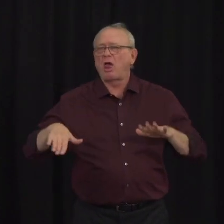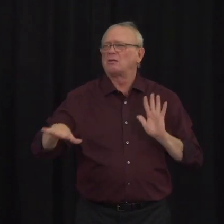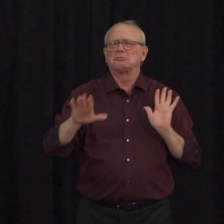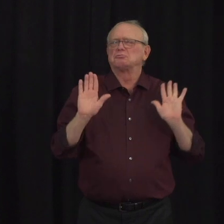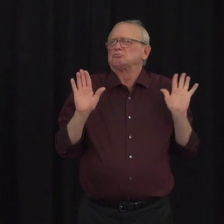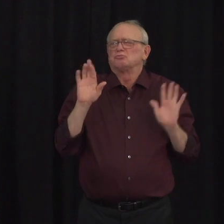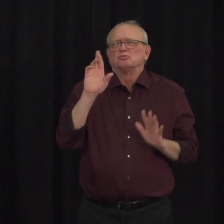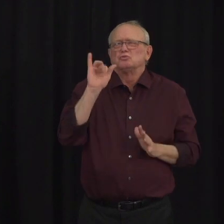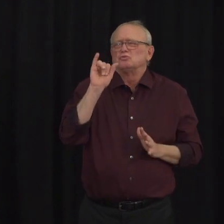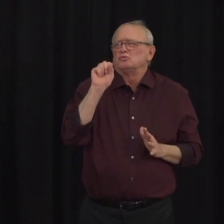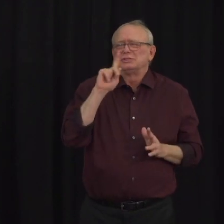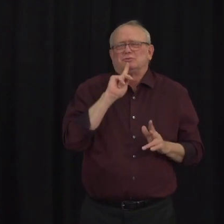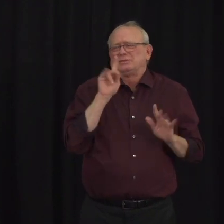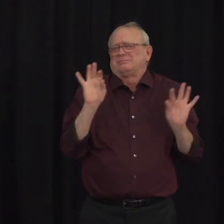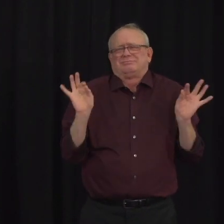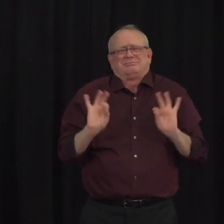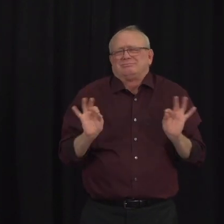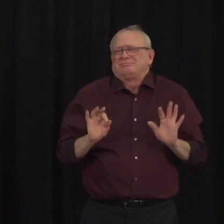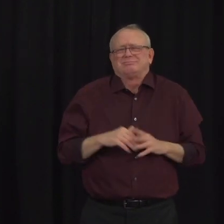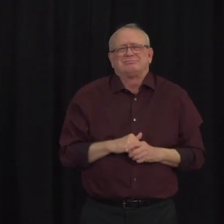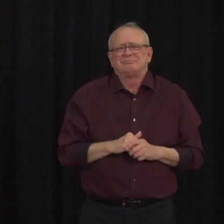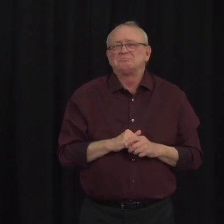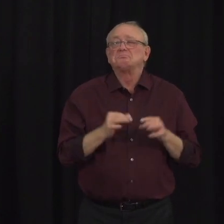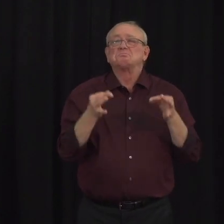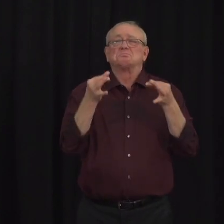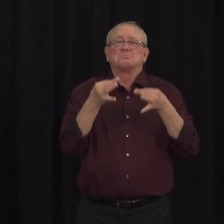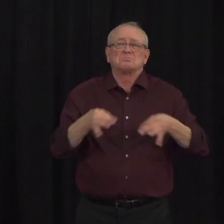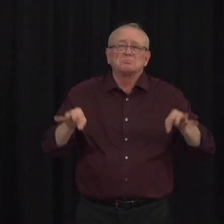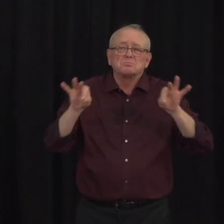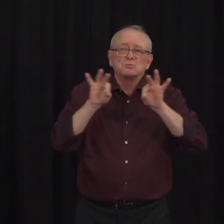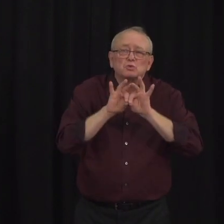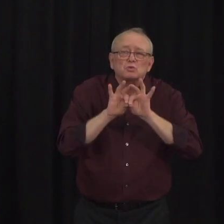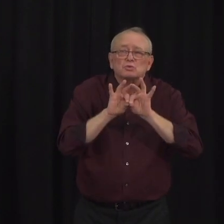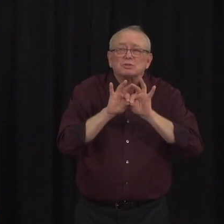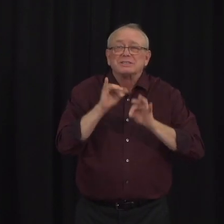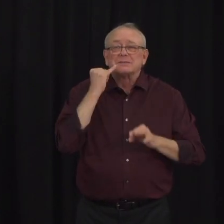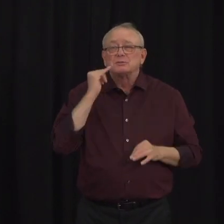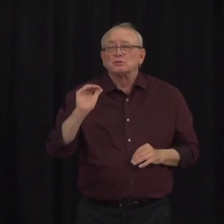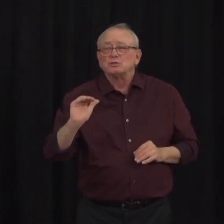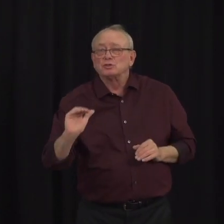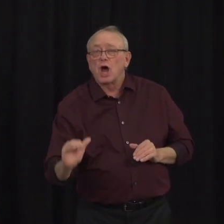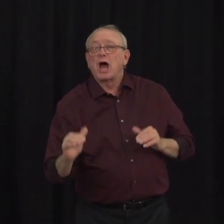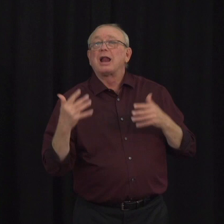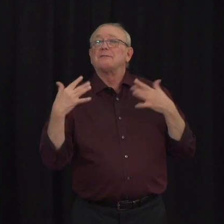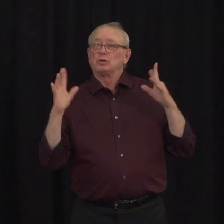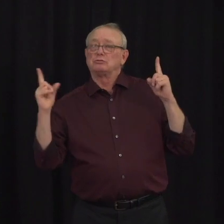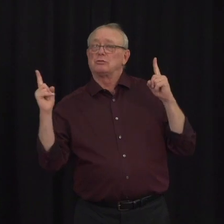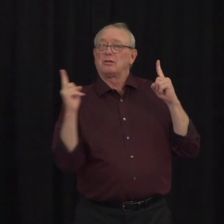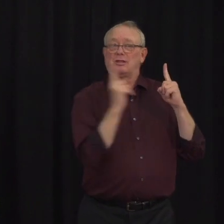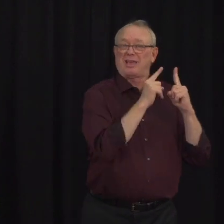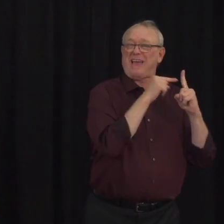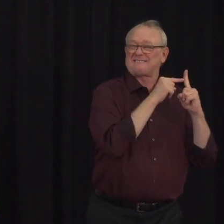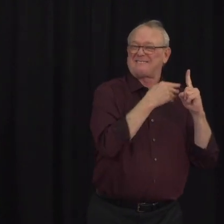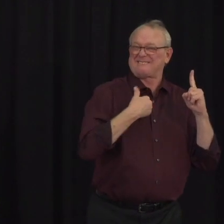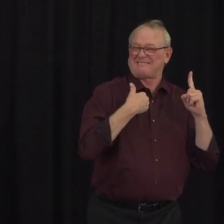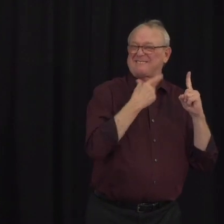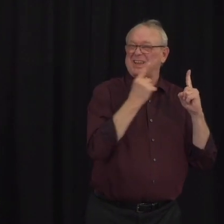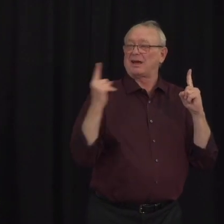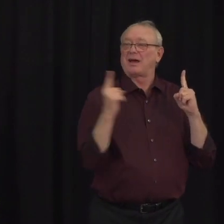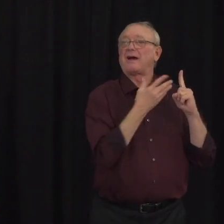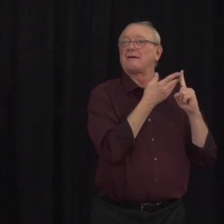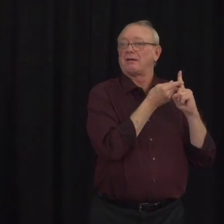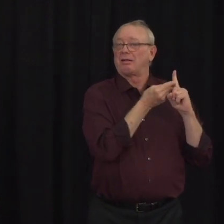not had a known exposure. If a child has had close contact with a COVID case in the last 14